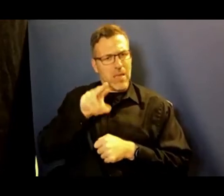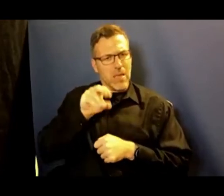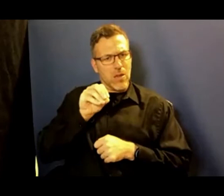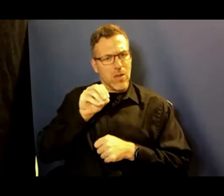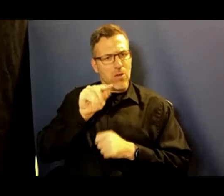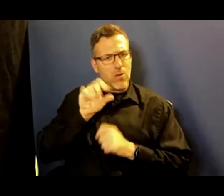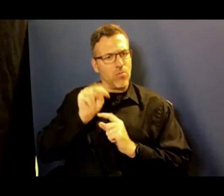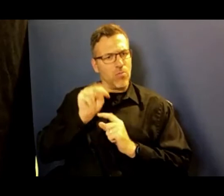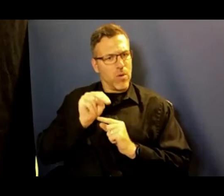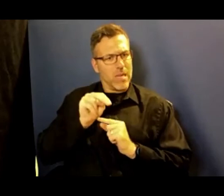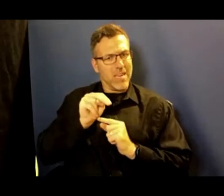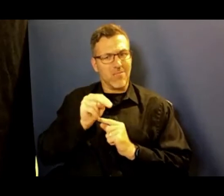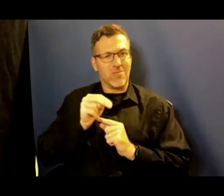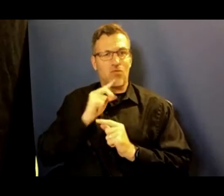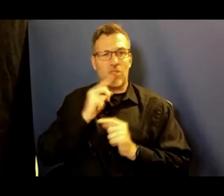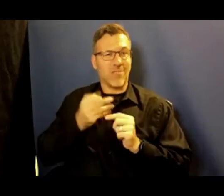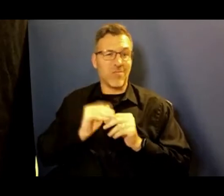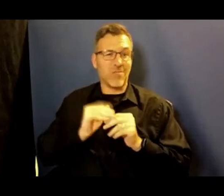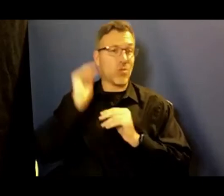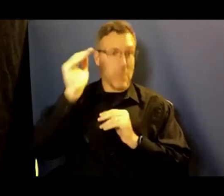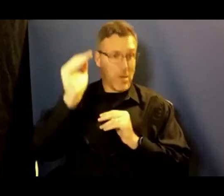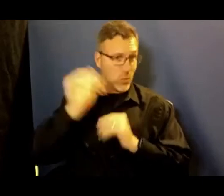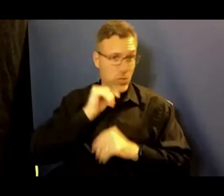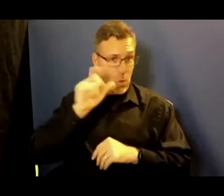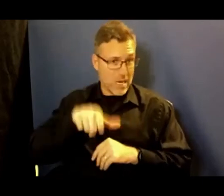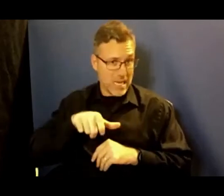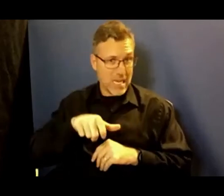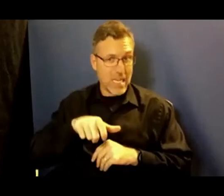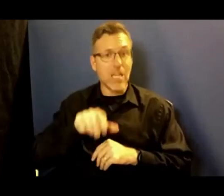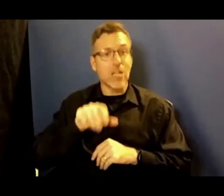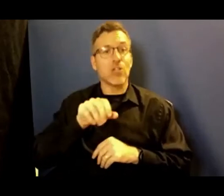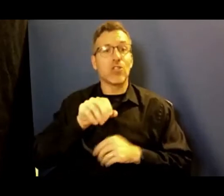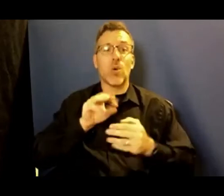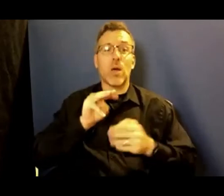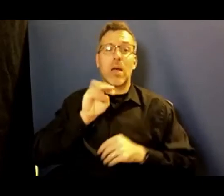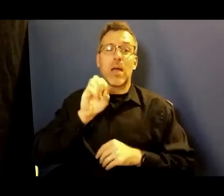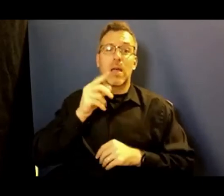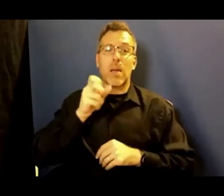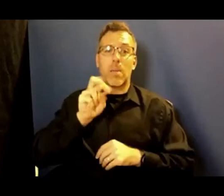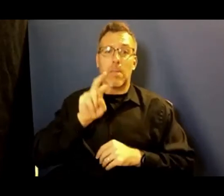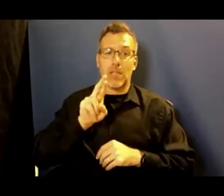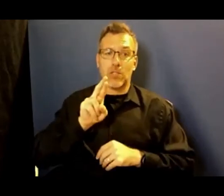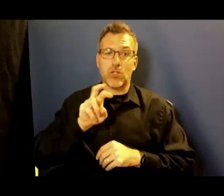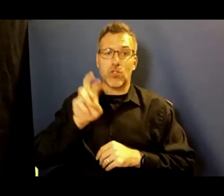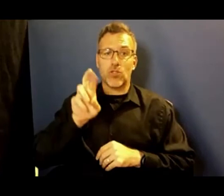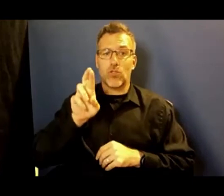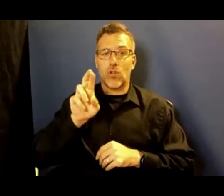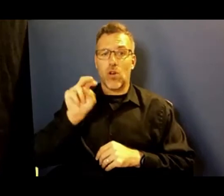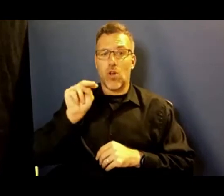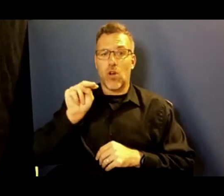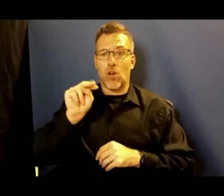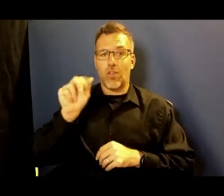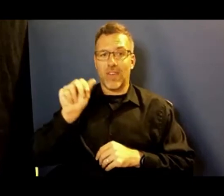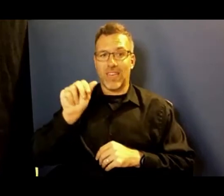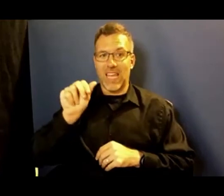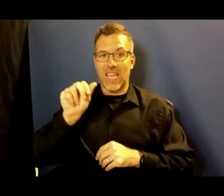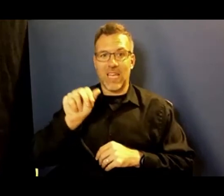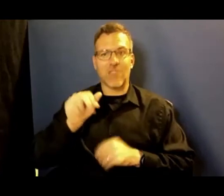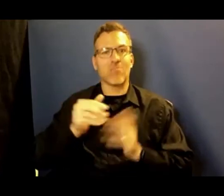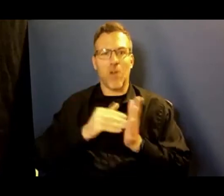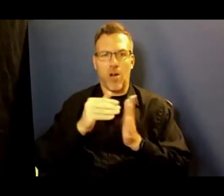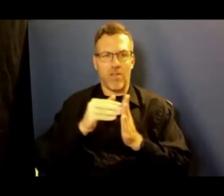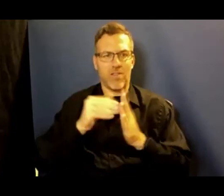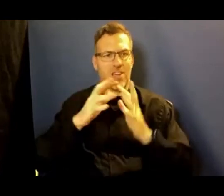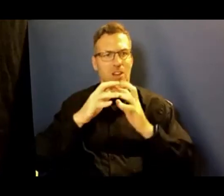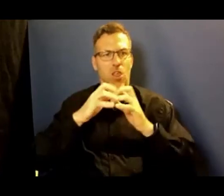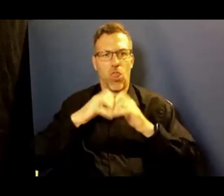we know that the messenger RNA of the vaccines do also. That's why we have to keep them frozen because they just will fall